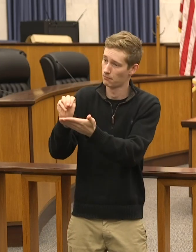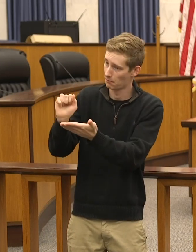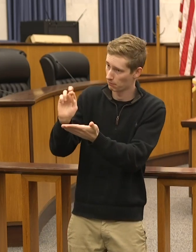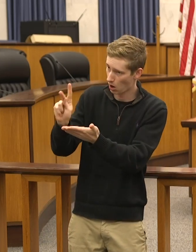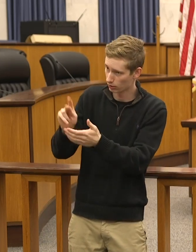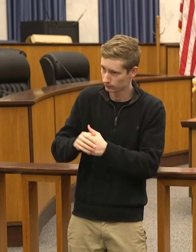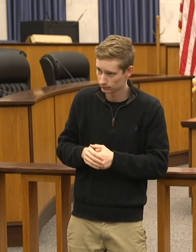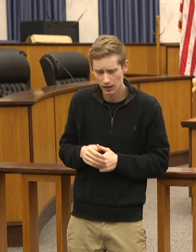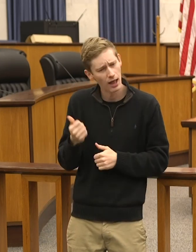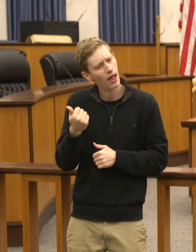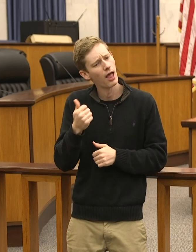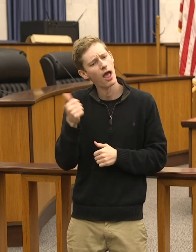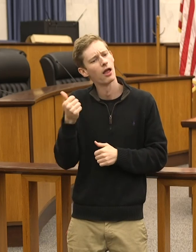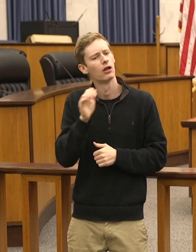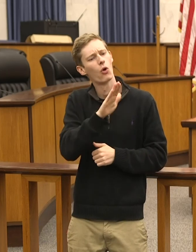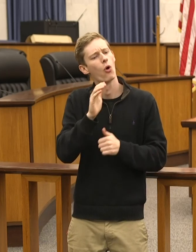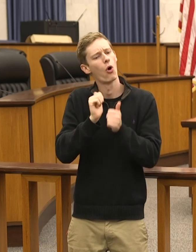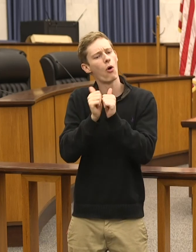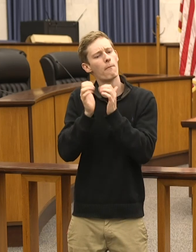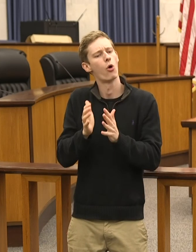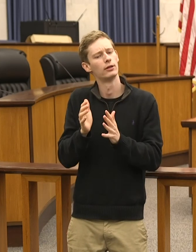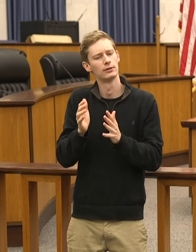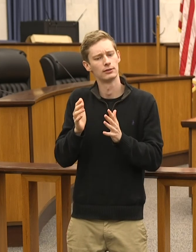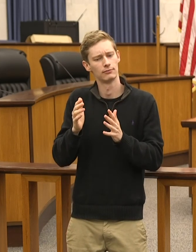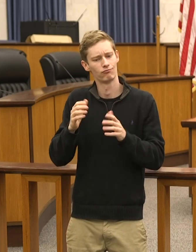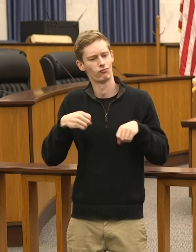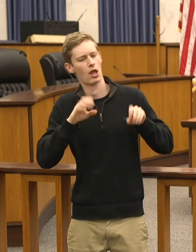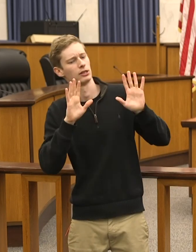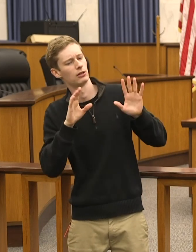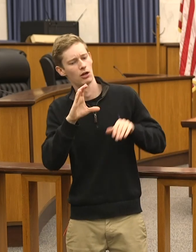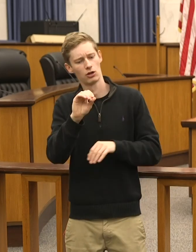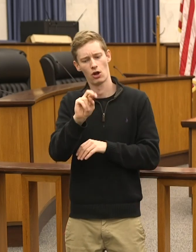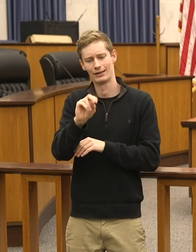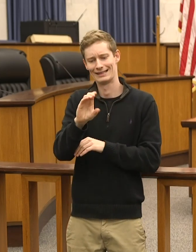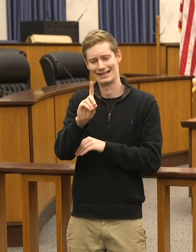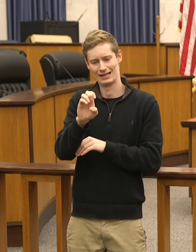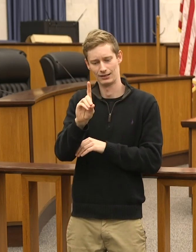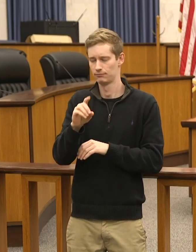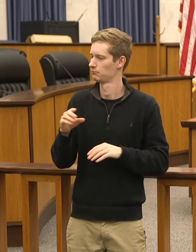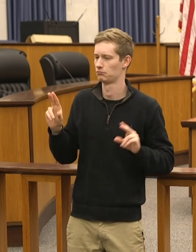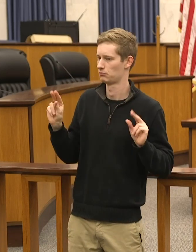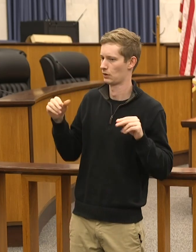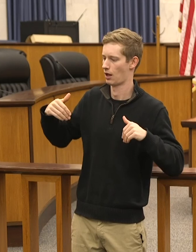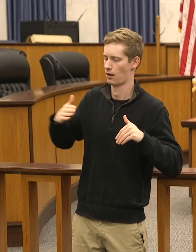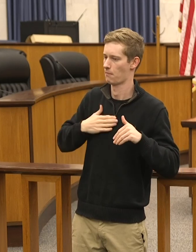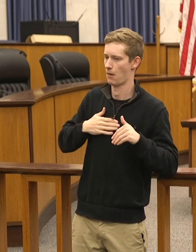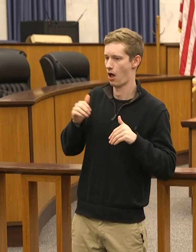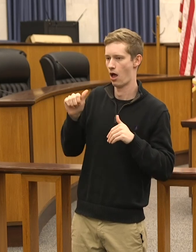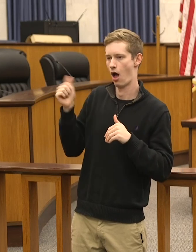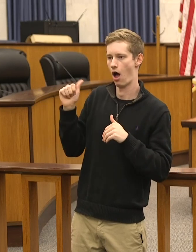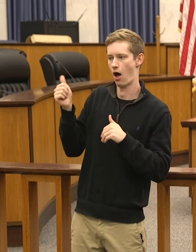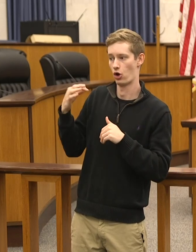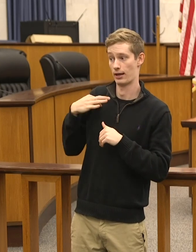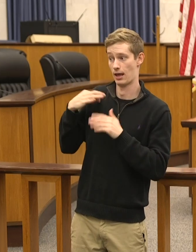Mark, have any of your opponents conceded to you? I have not received a phone call from any of my opponents. The question was, have any of my opponents conceded to me? I have